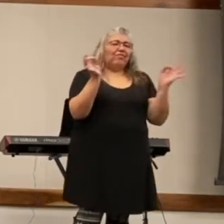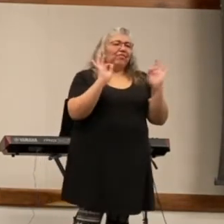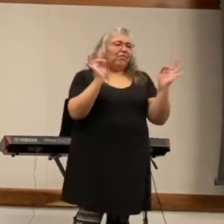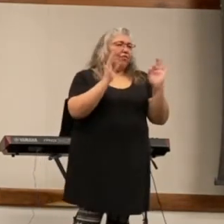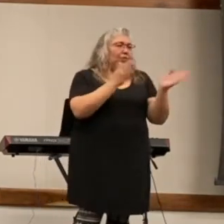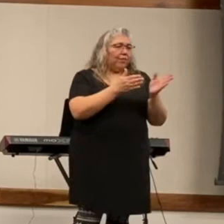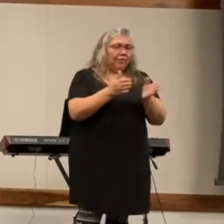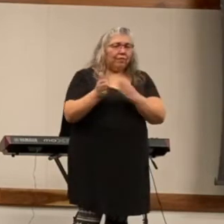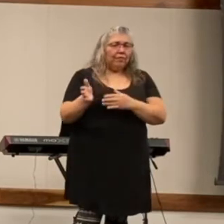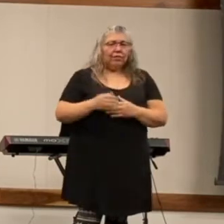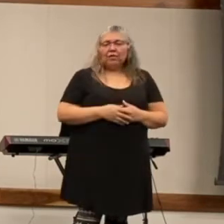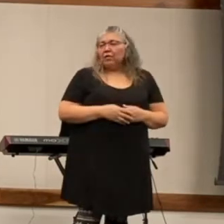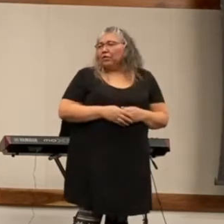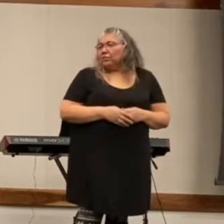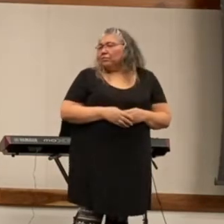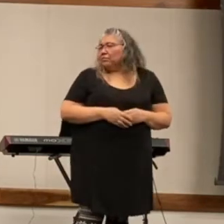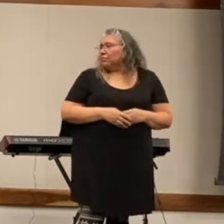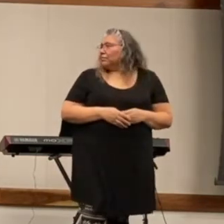ritual.